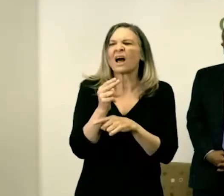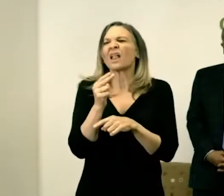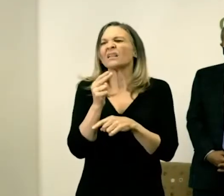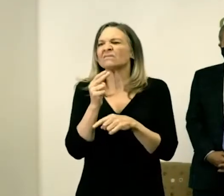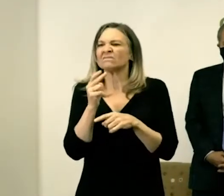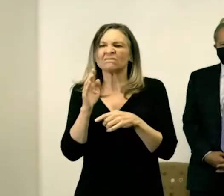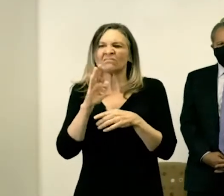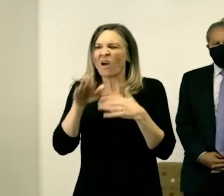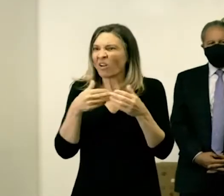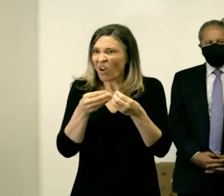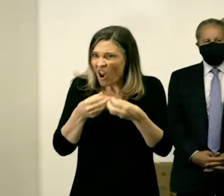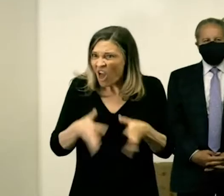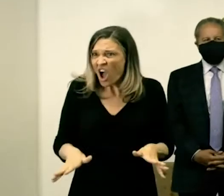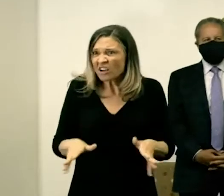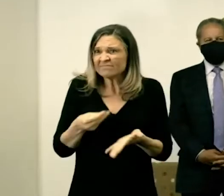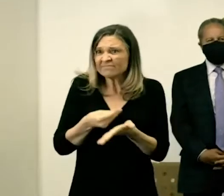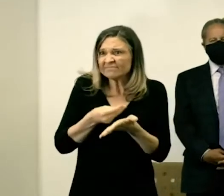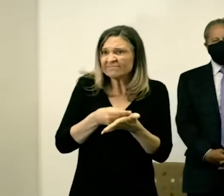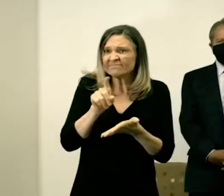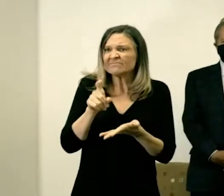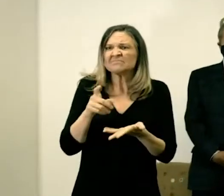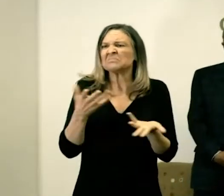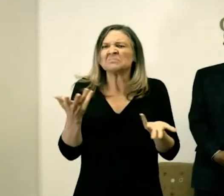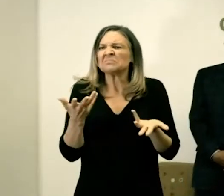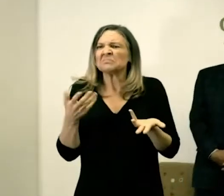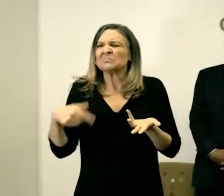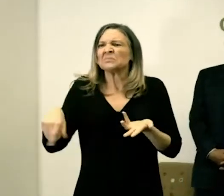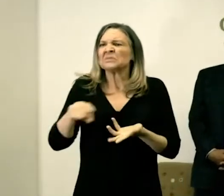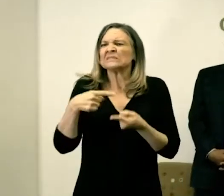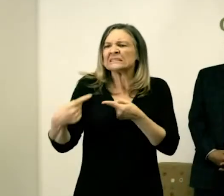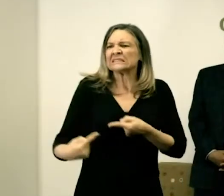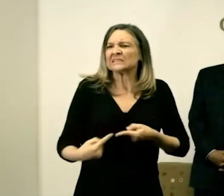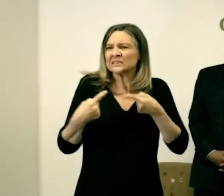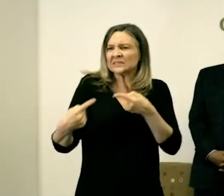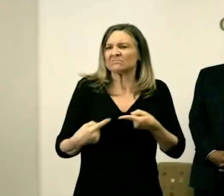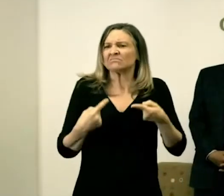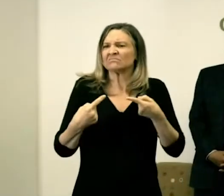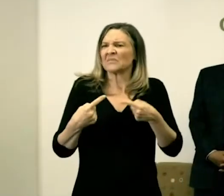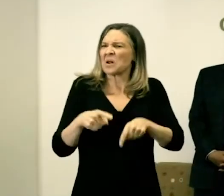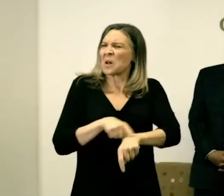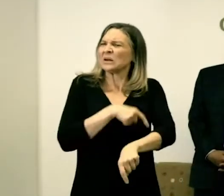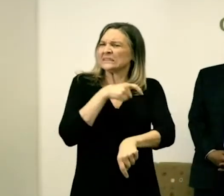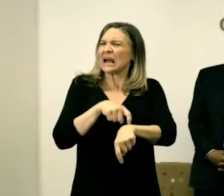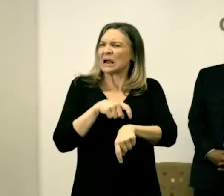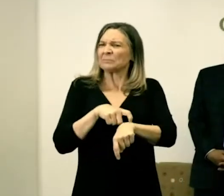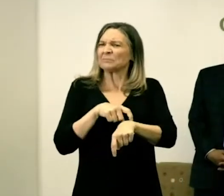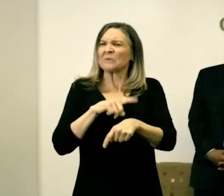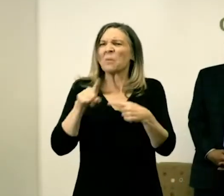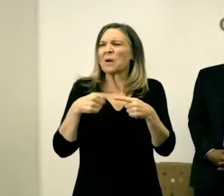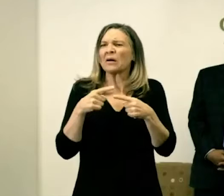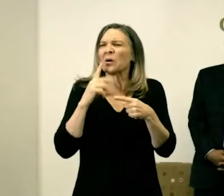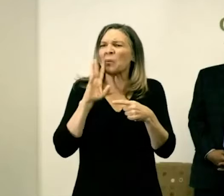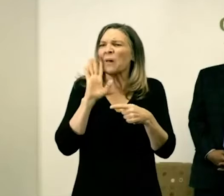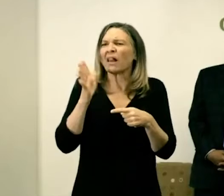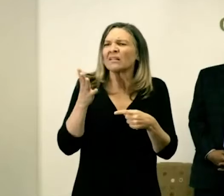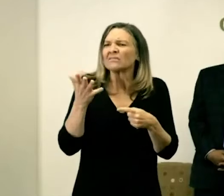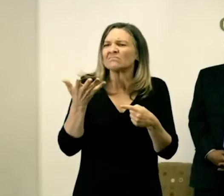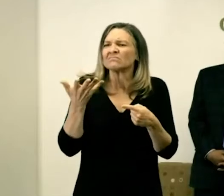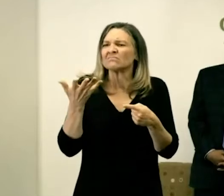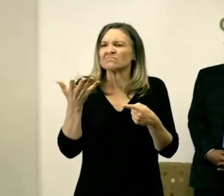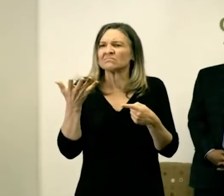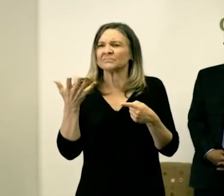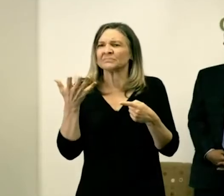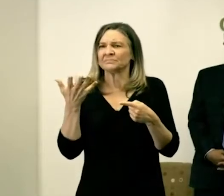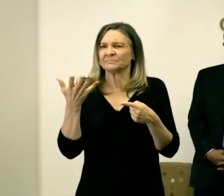So what do you say to those who are going to be struggling for a long time, and when will crystal ball, when will all of